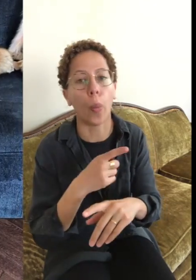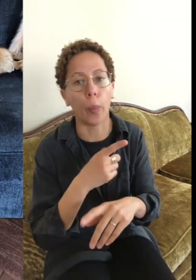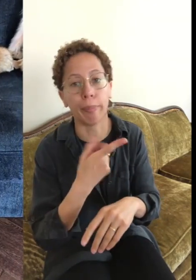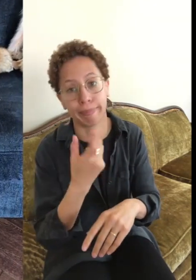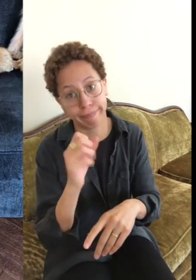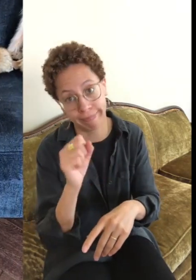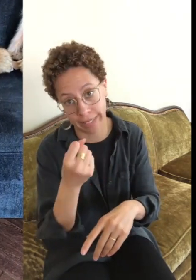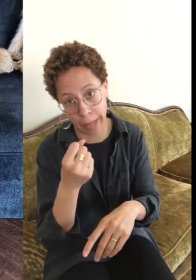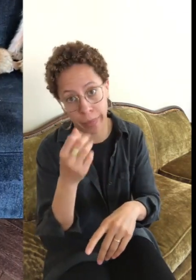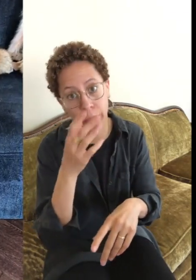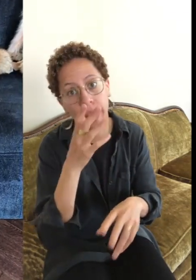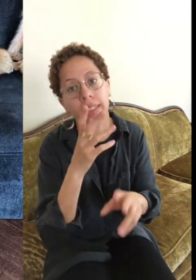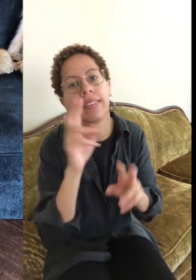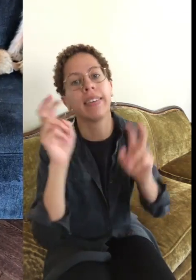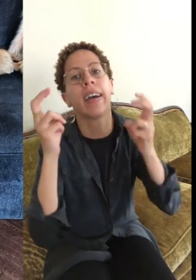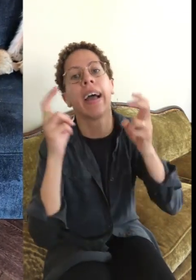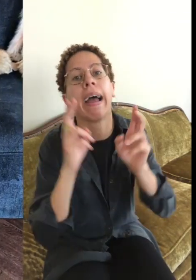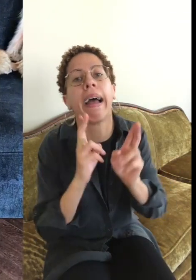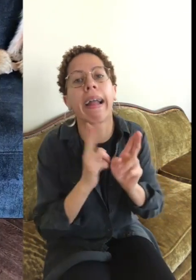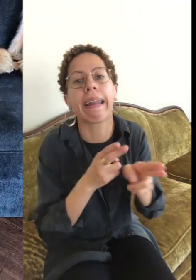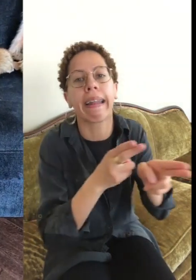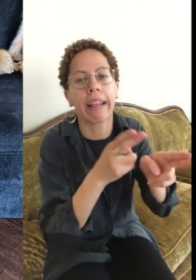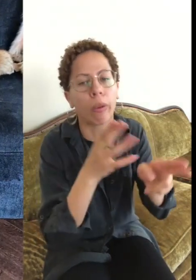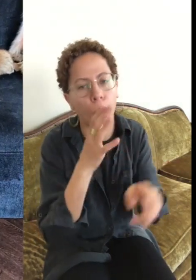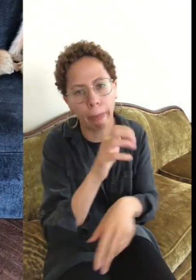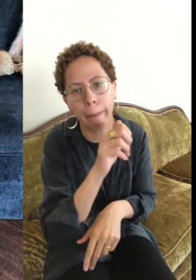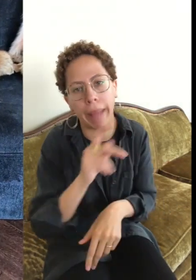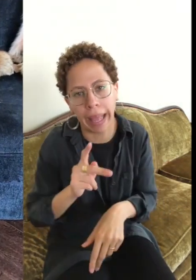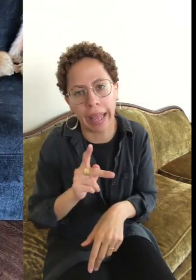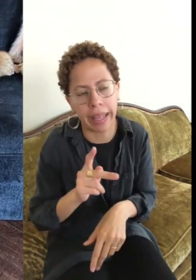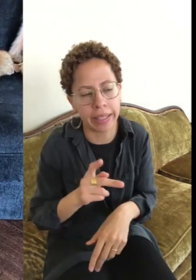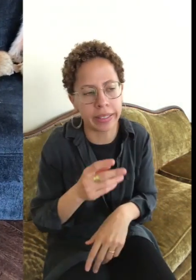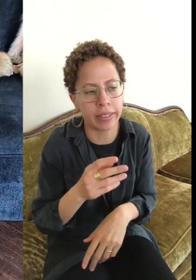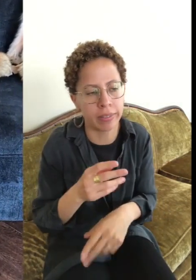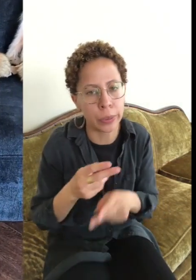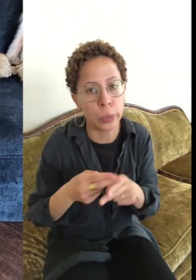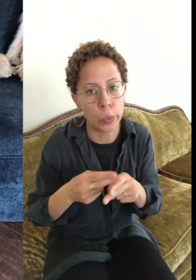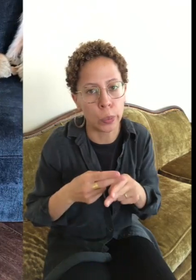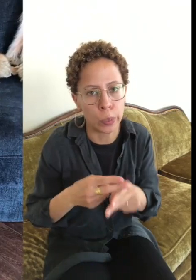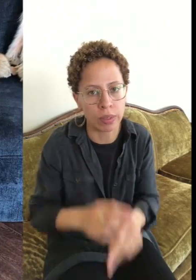and he's coming right back. Where are you?